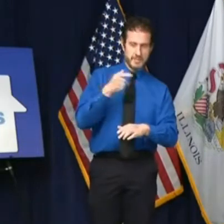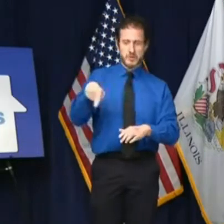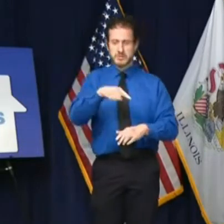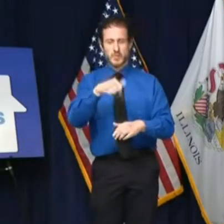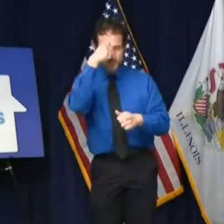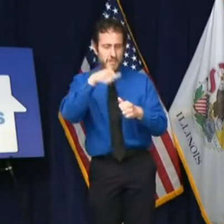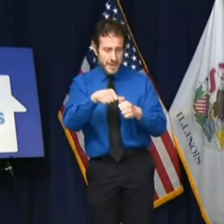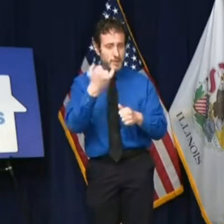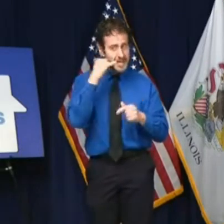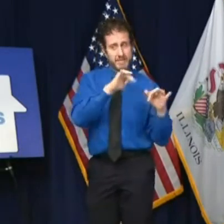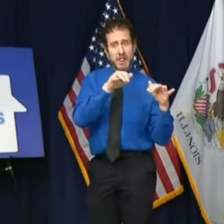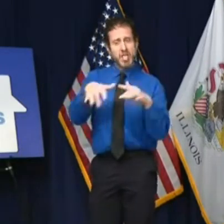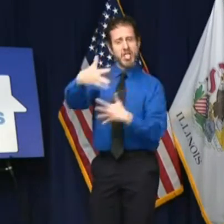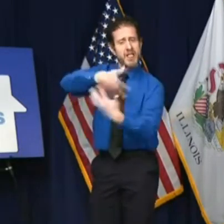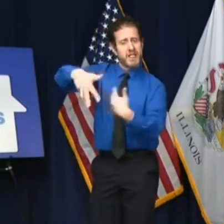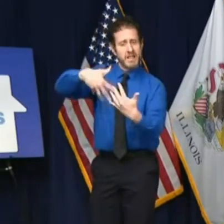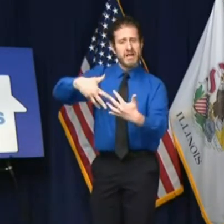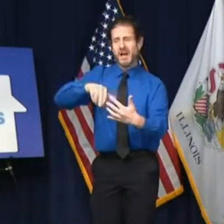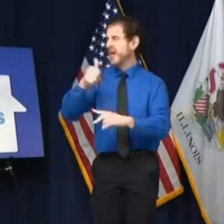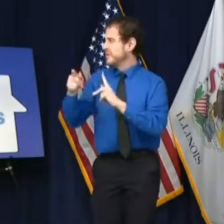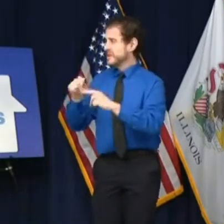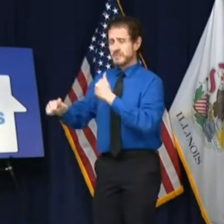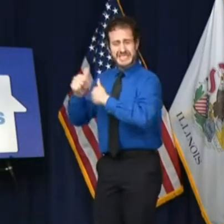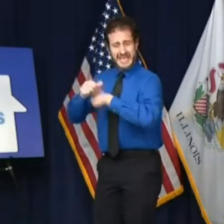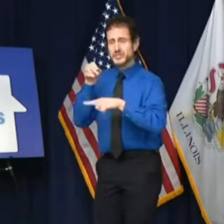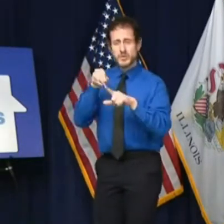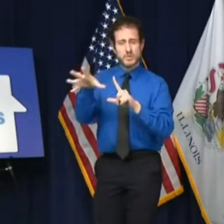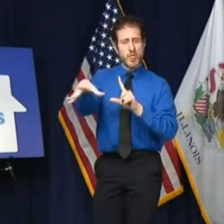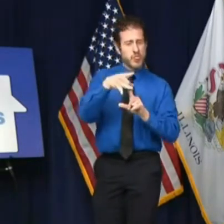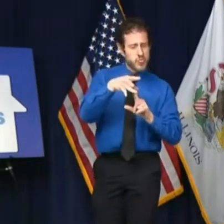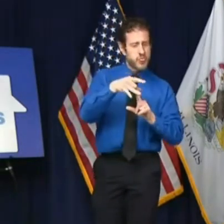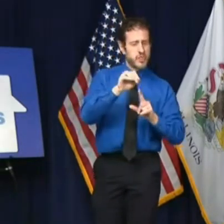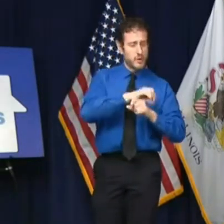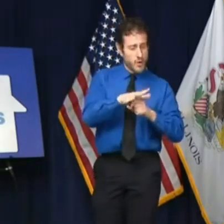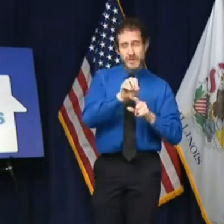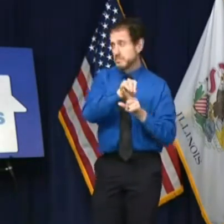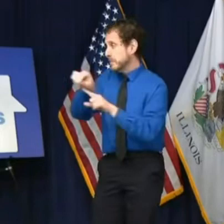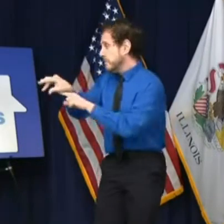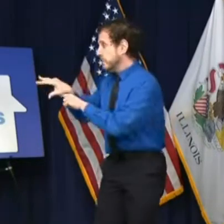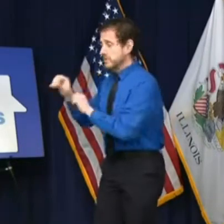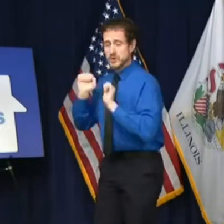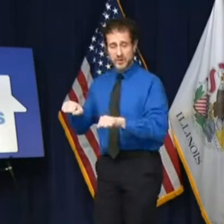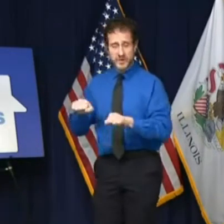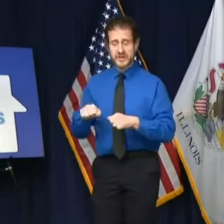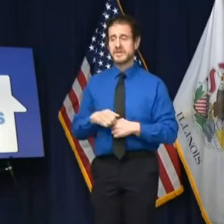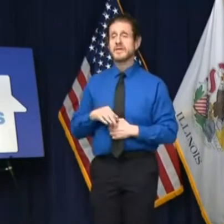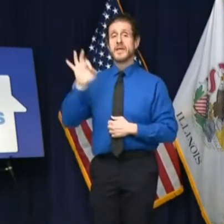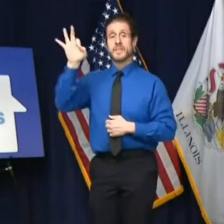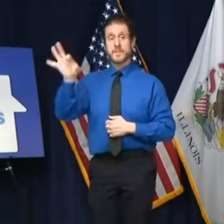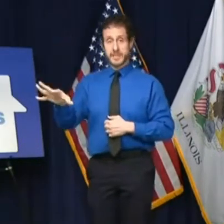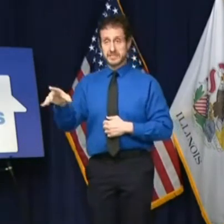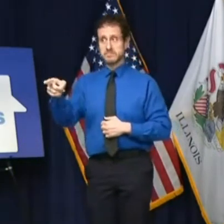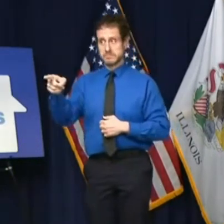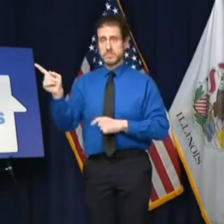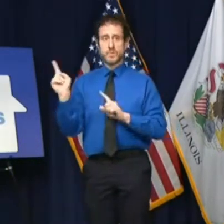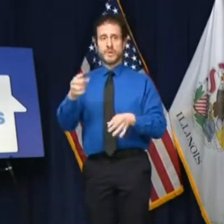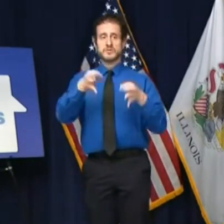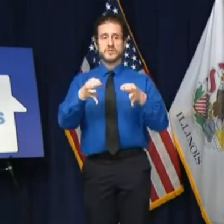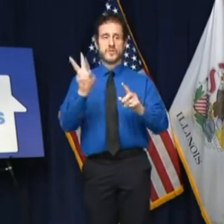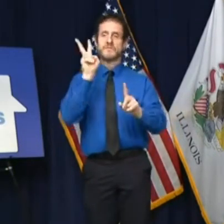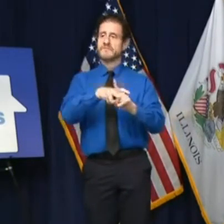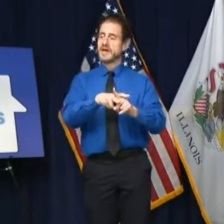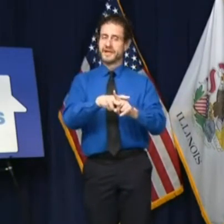themselves and others in danger by holding a service like this. The pastor filed suit. That suit